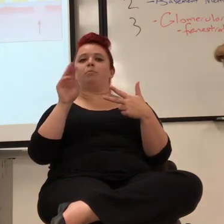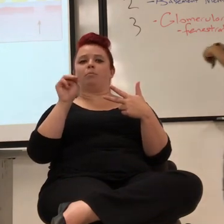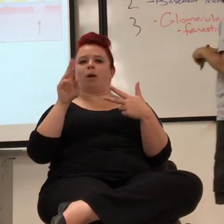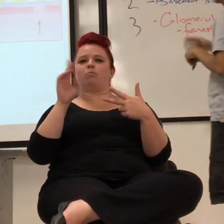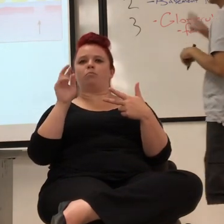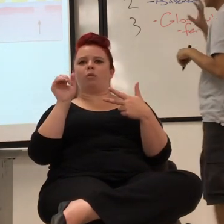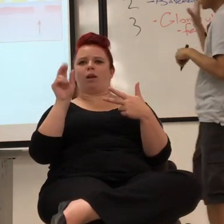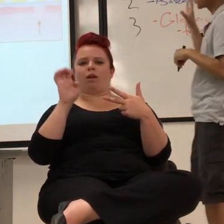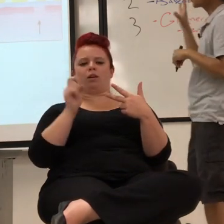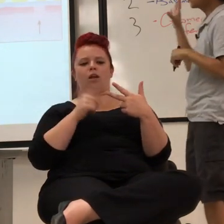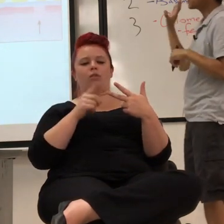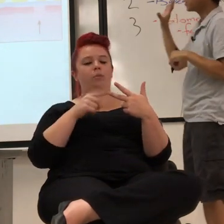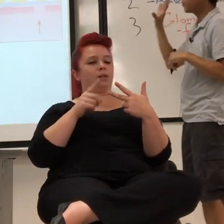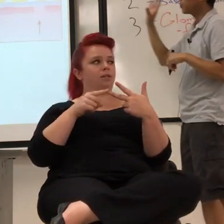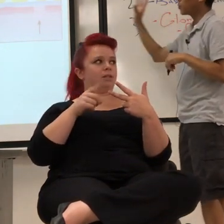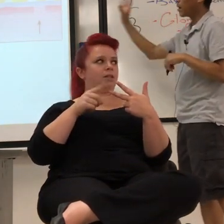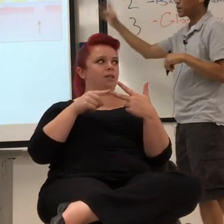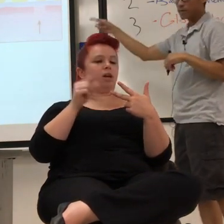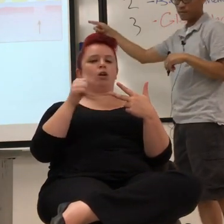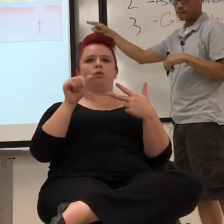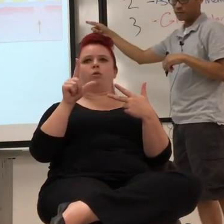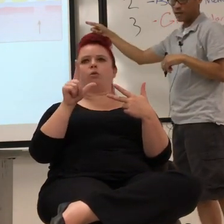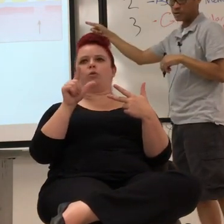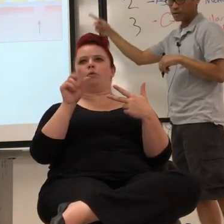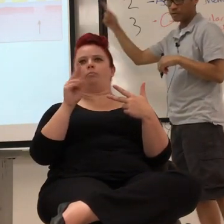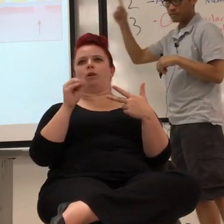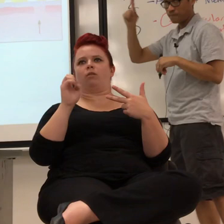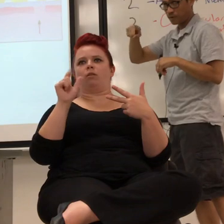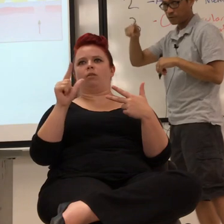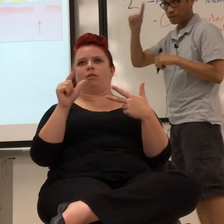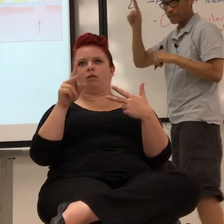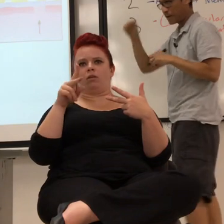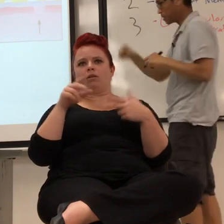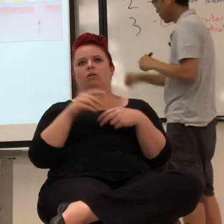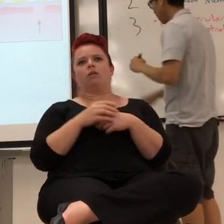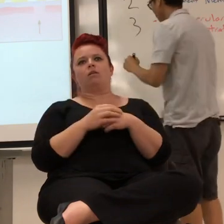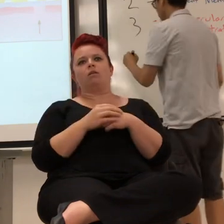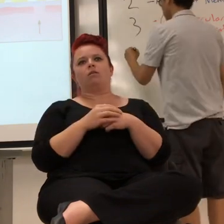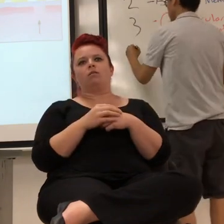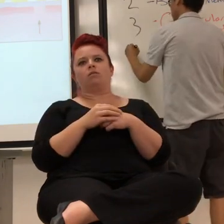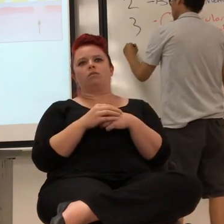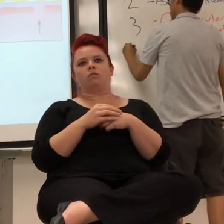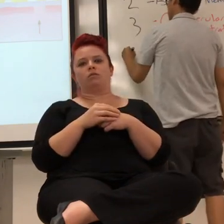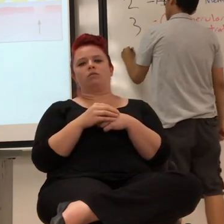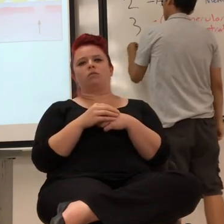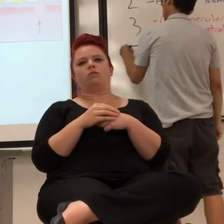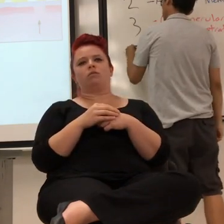So note the layers, note the direction of filtration, filtering based upon